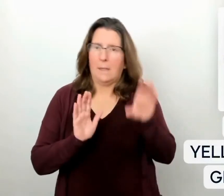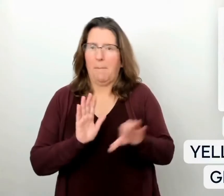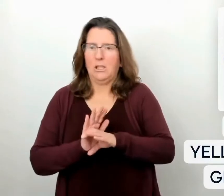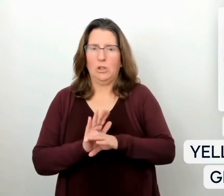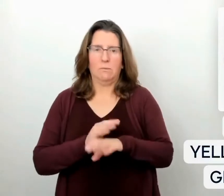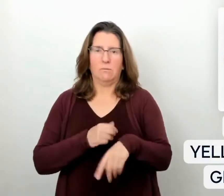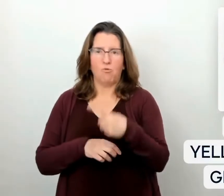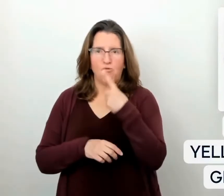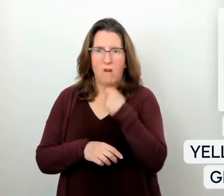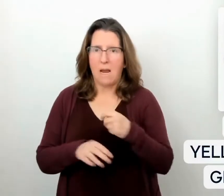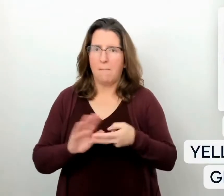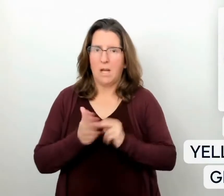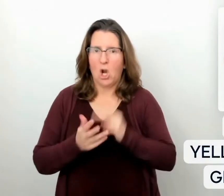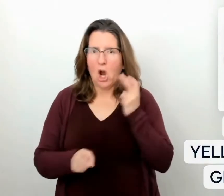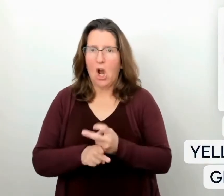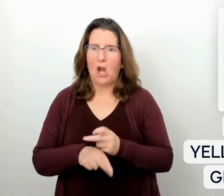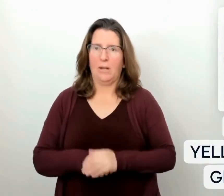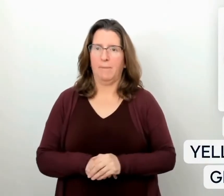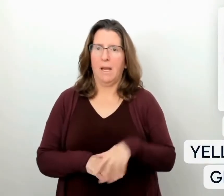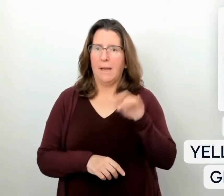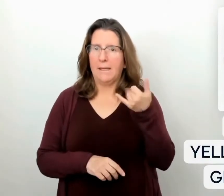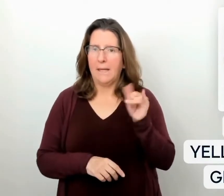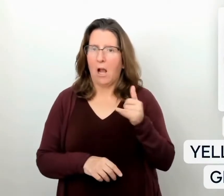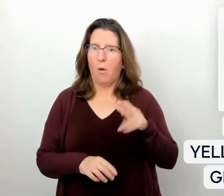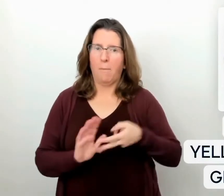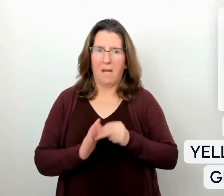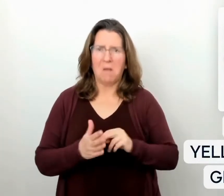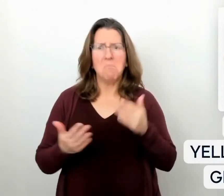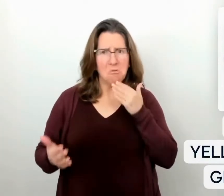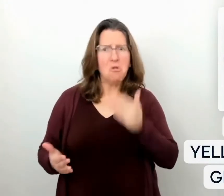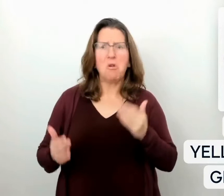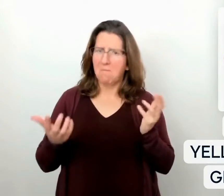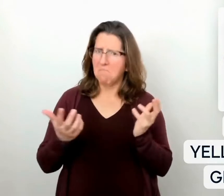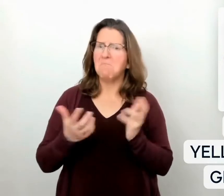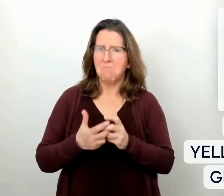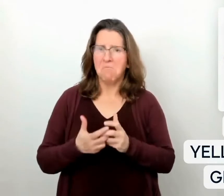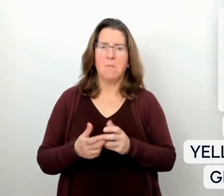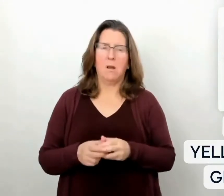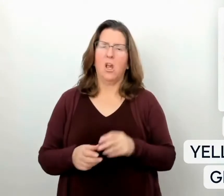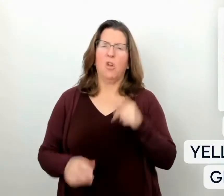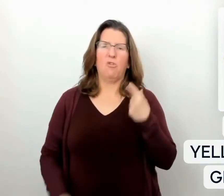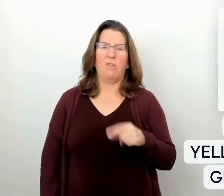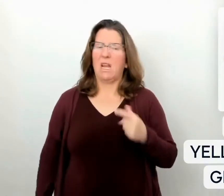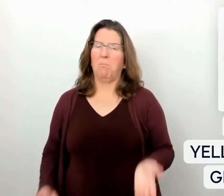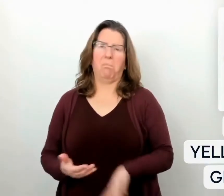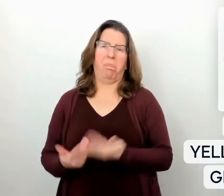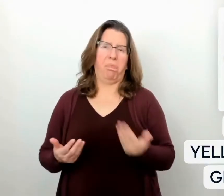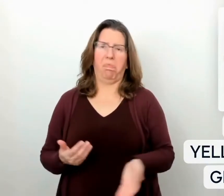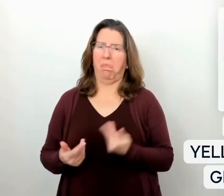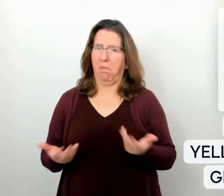You can help your analyses using a scale of red means hard, yellow is a good fit, green is too easy.